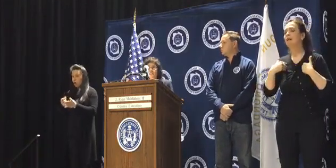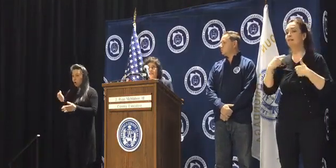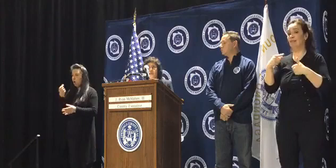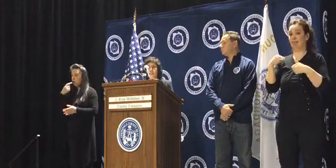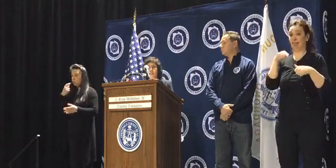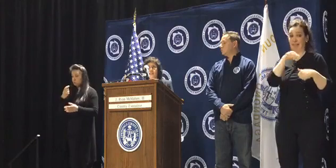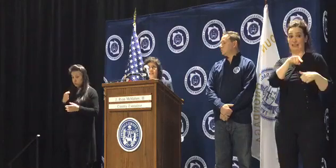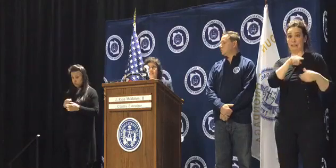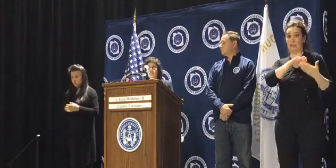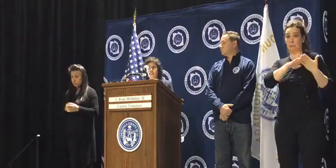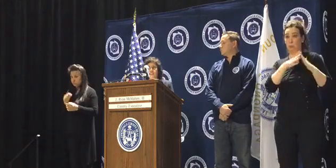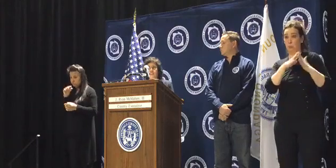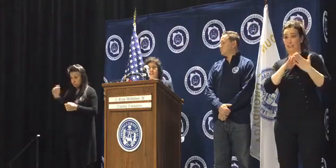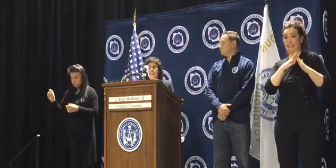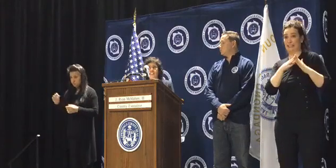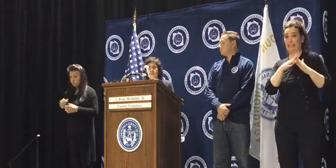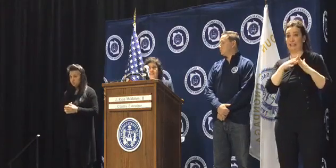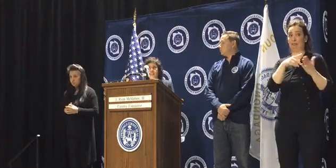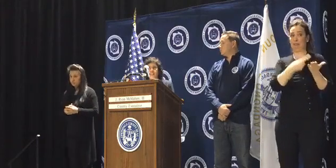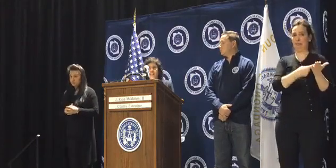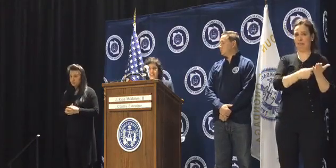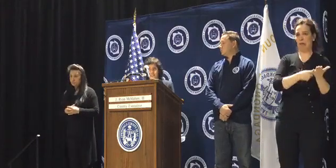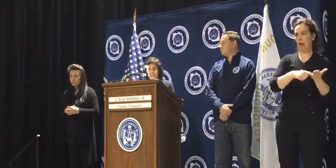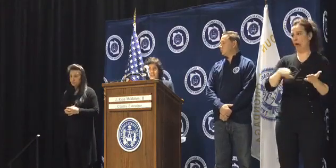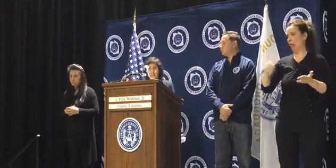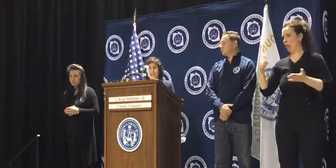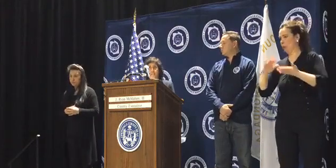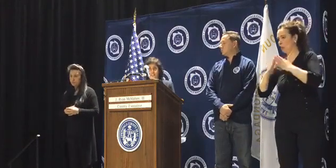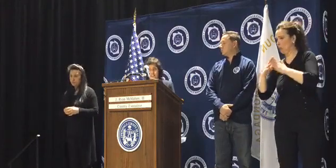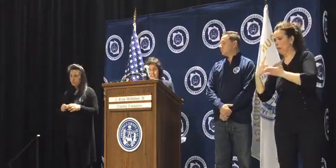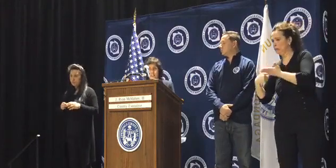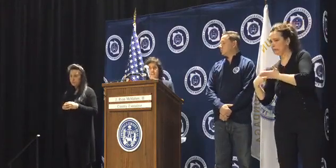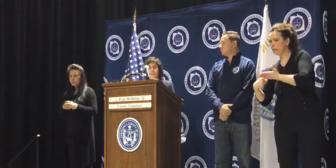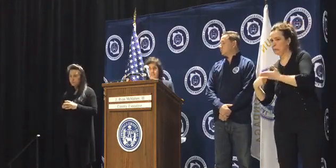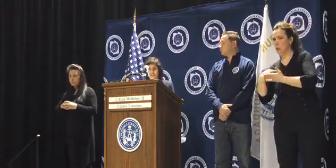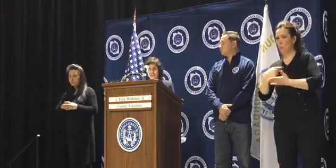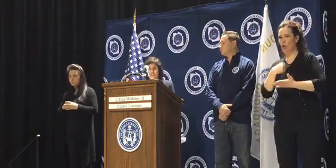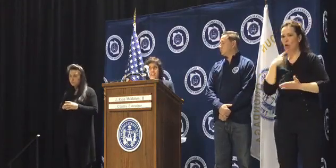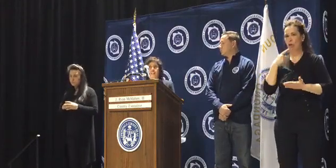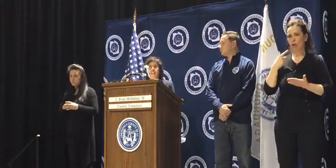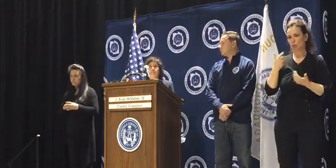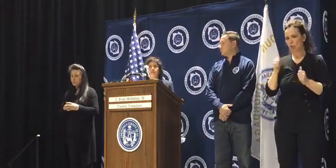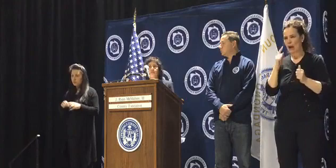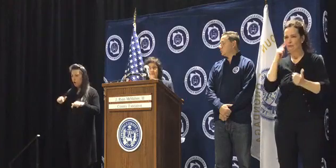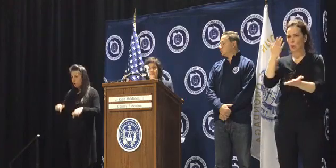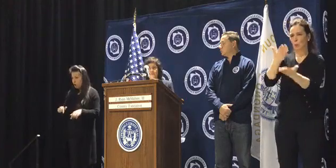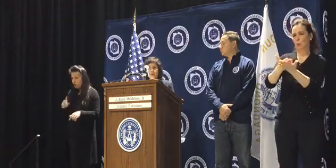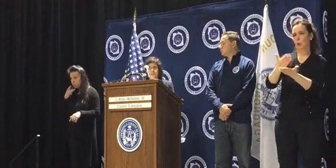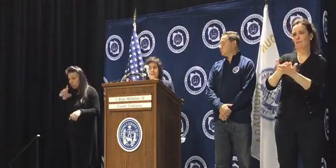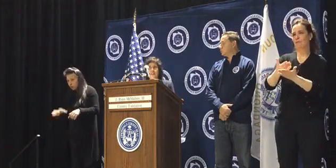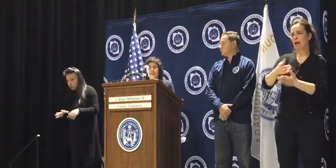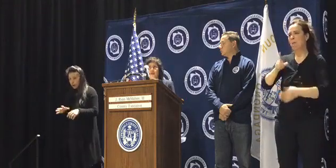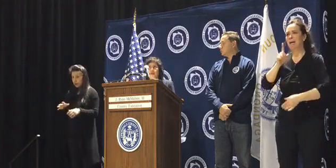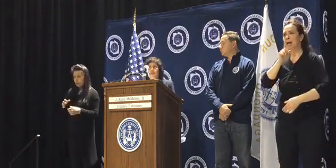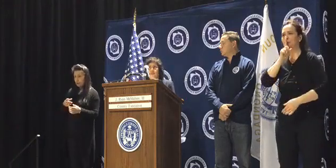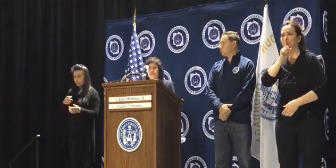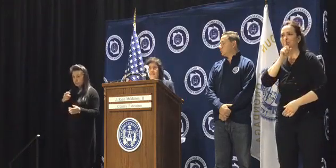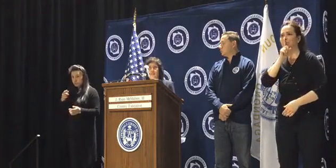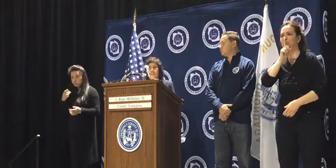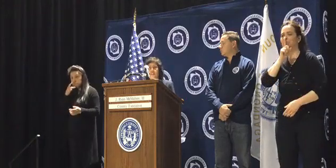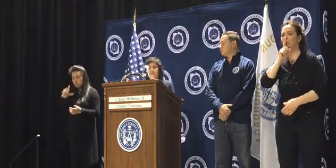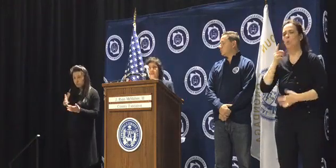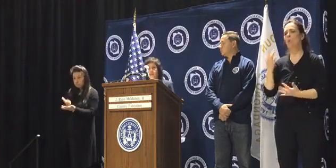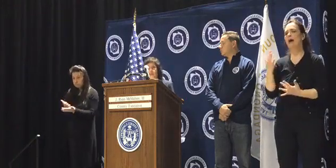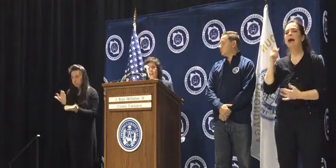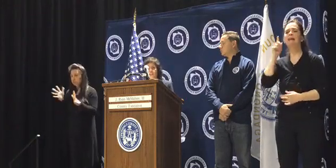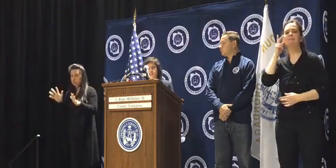At this point, does not seem like, unless there is evidence in the literature and there has been proof about that. So at this